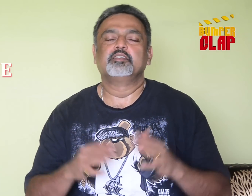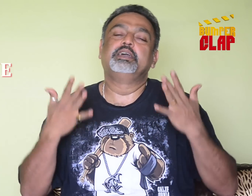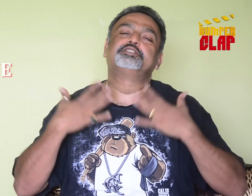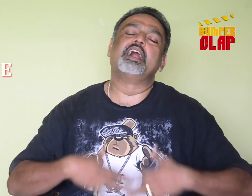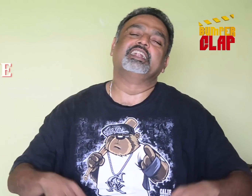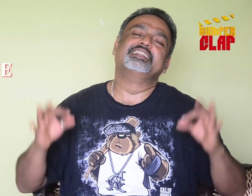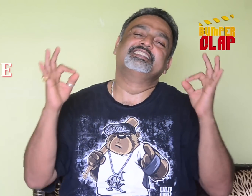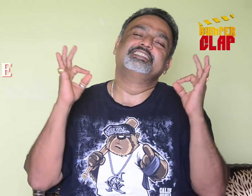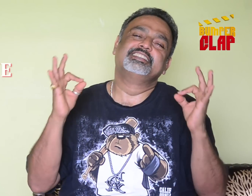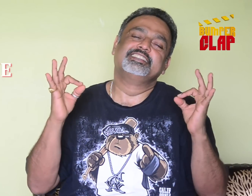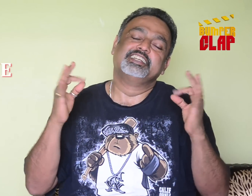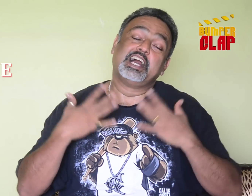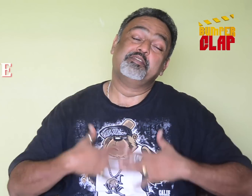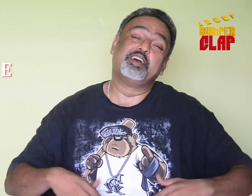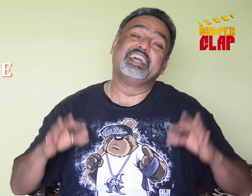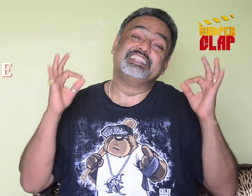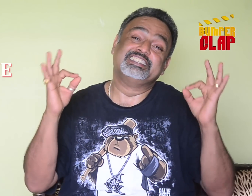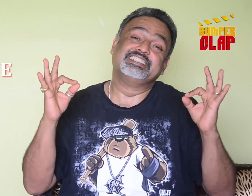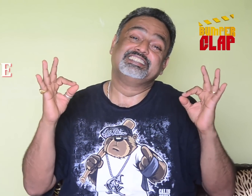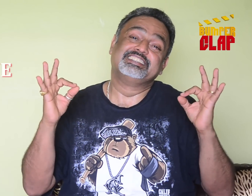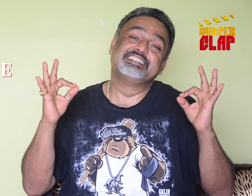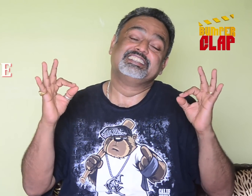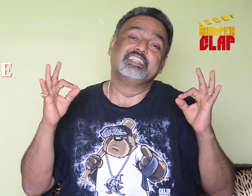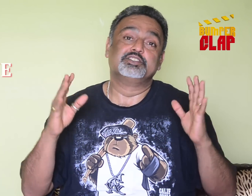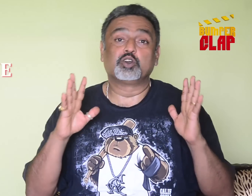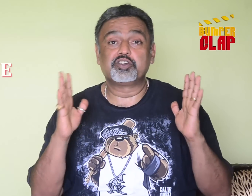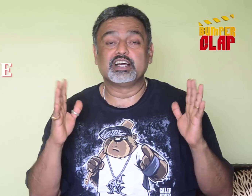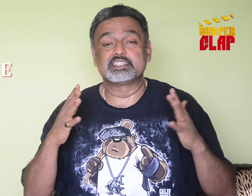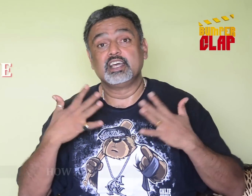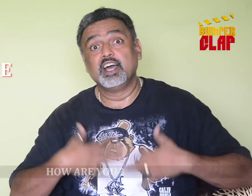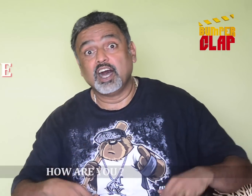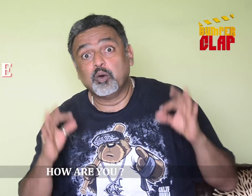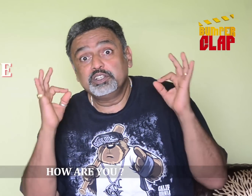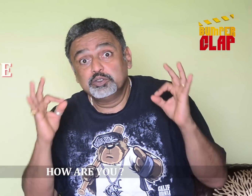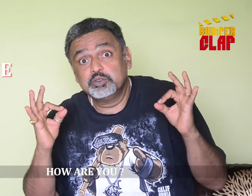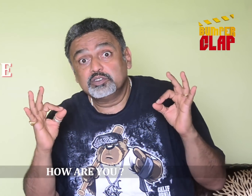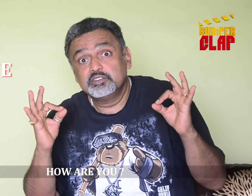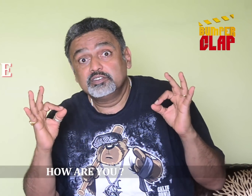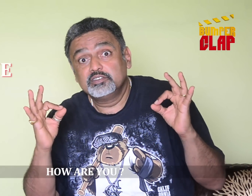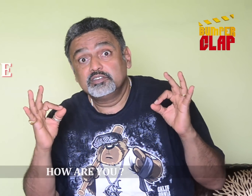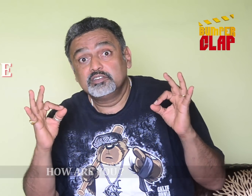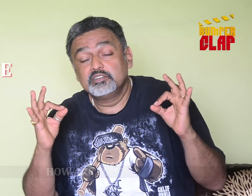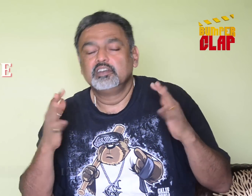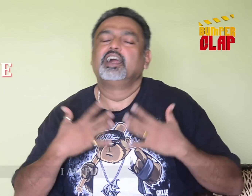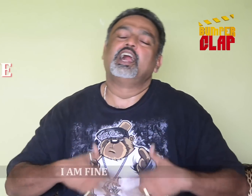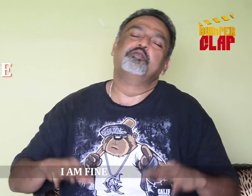It's fine. I'm fine. So contrast. How are you? I'm